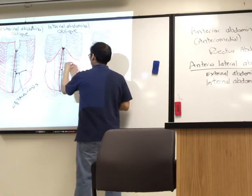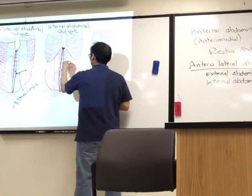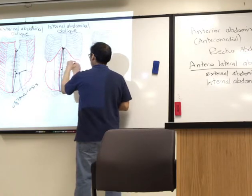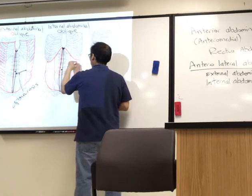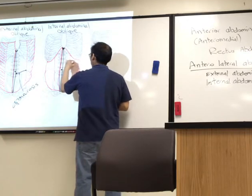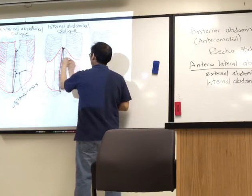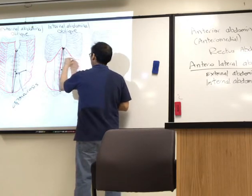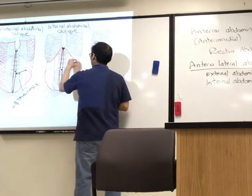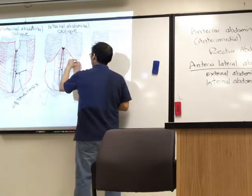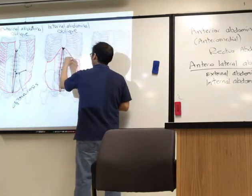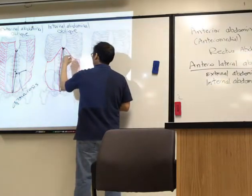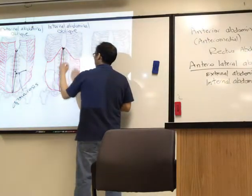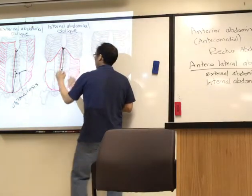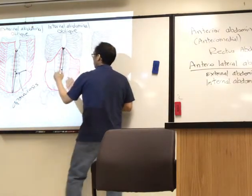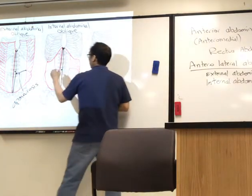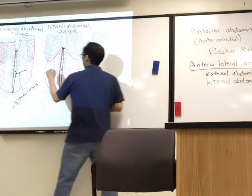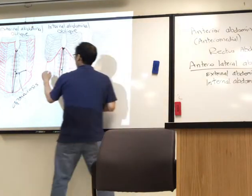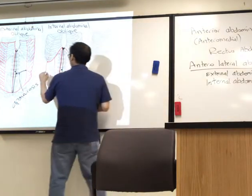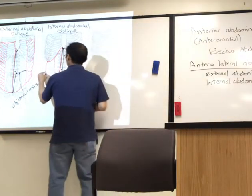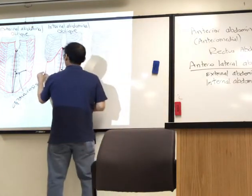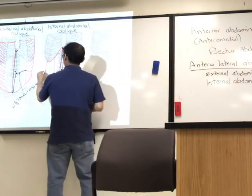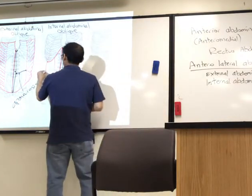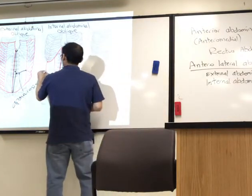fan up.